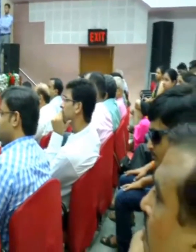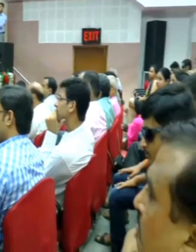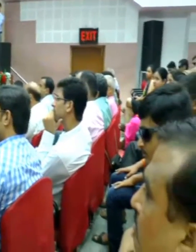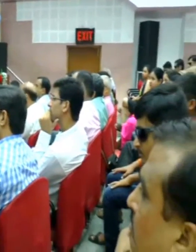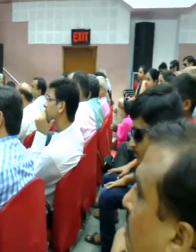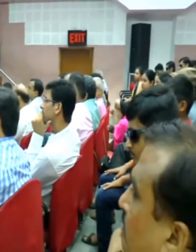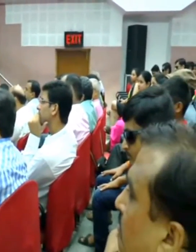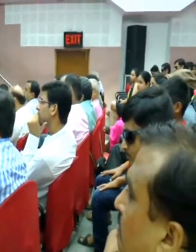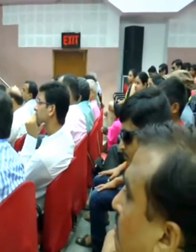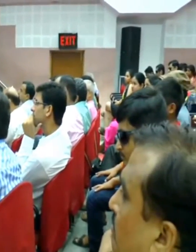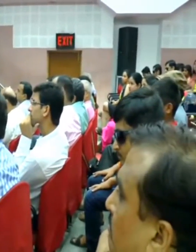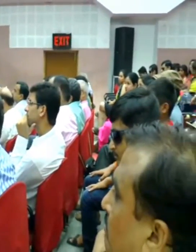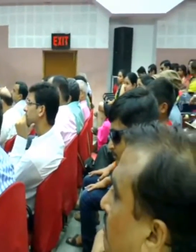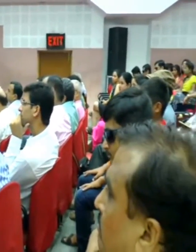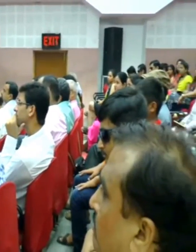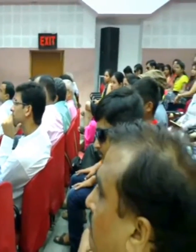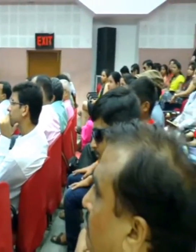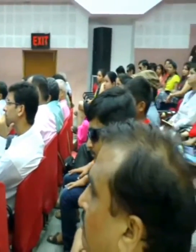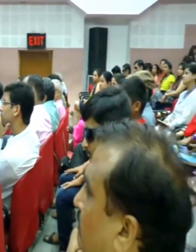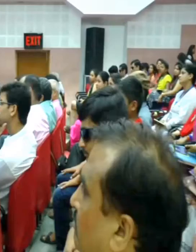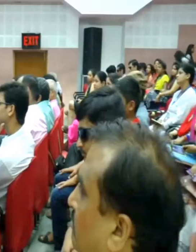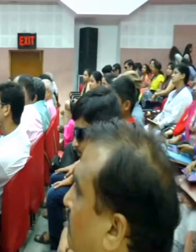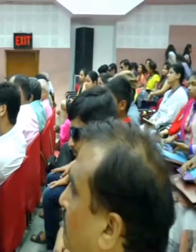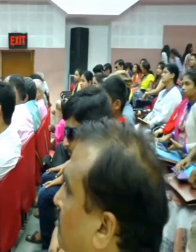on ITC, ADCOM, etc.